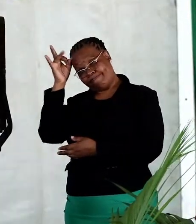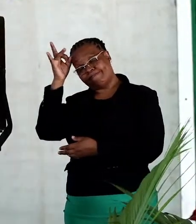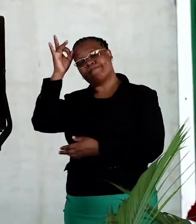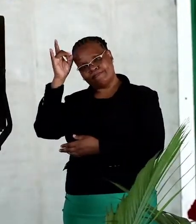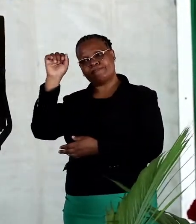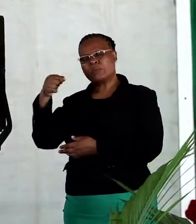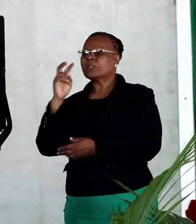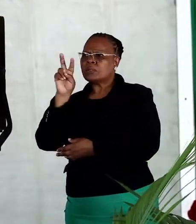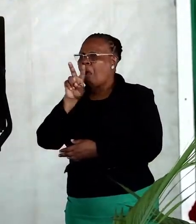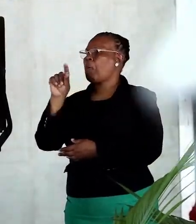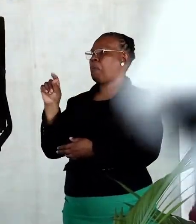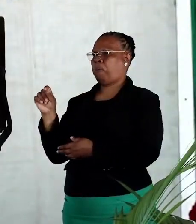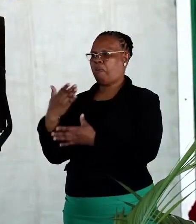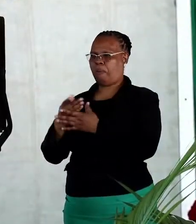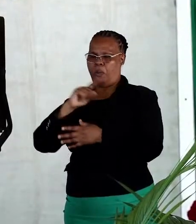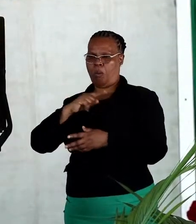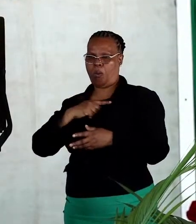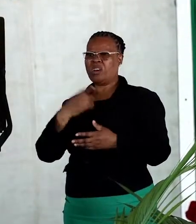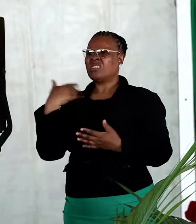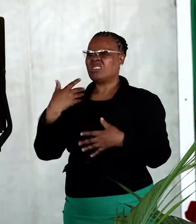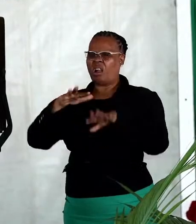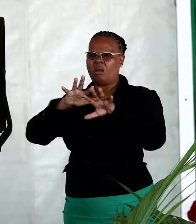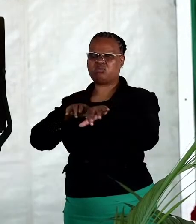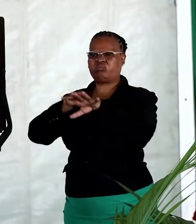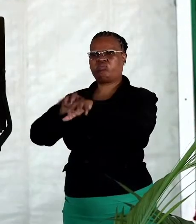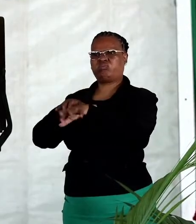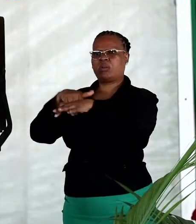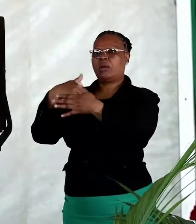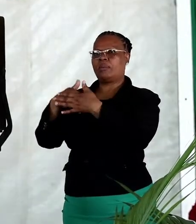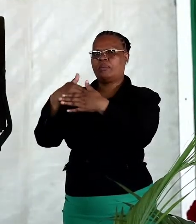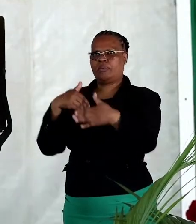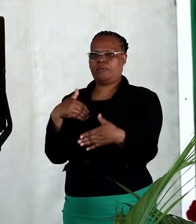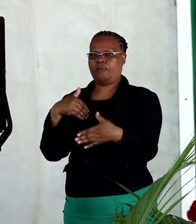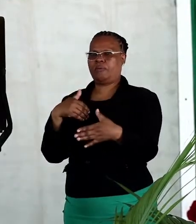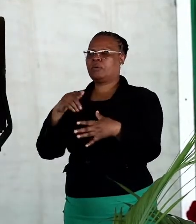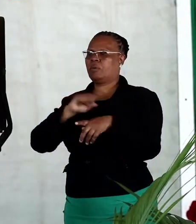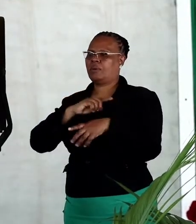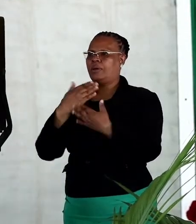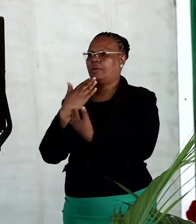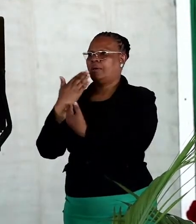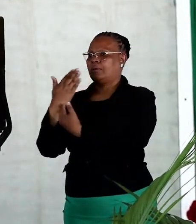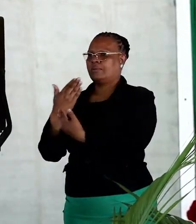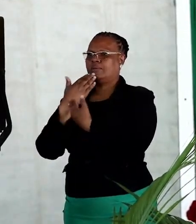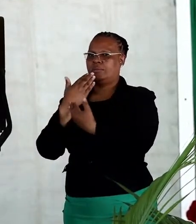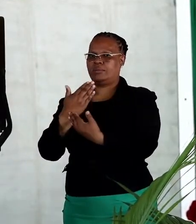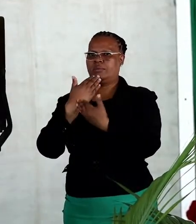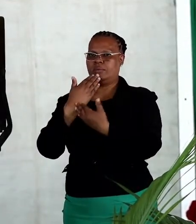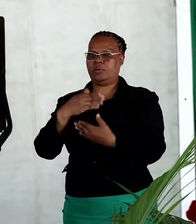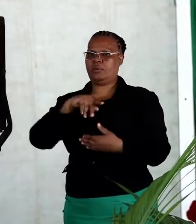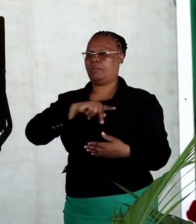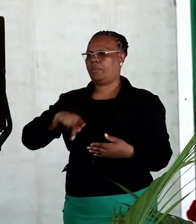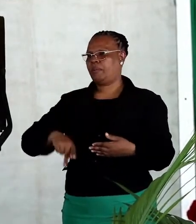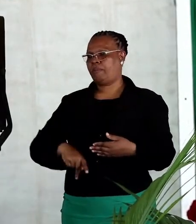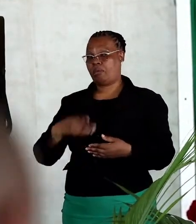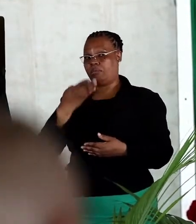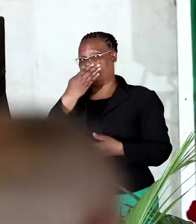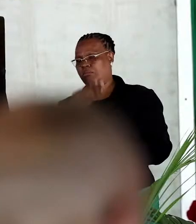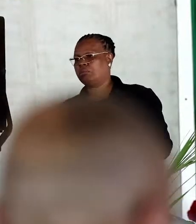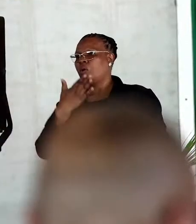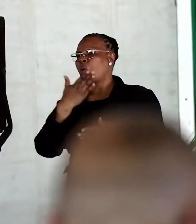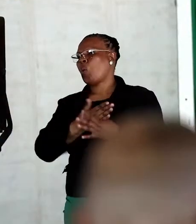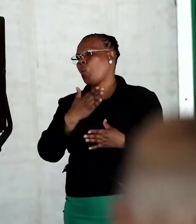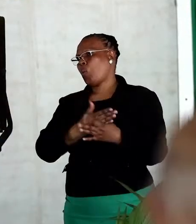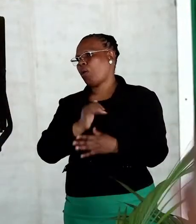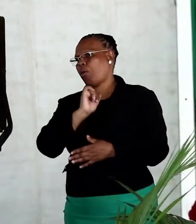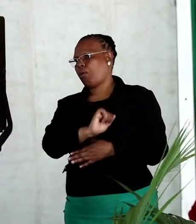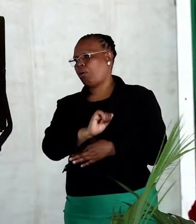ndlela abantu zebehamba kuyo bematsha kuyo, but sifuna uyibulela kakhulu uNkulumbuso yaMpuma Kapa